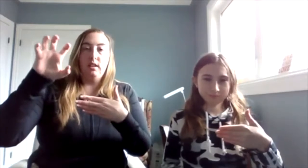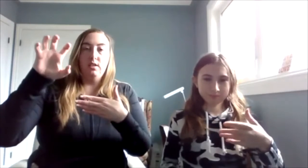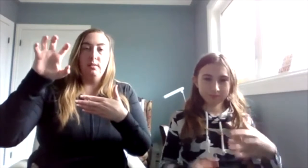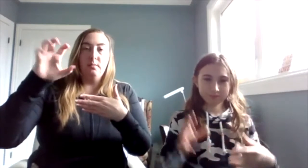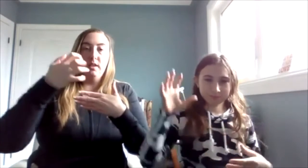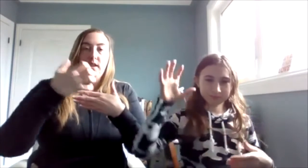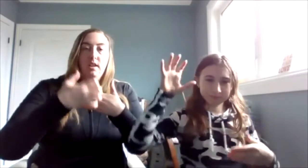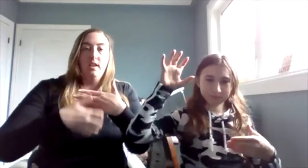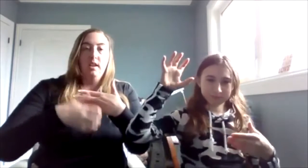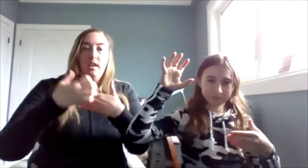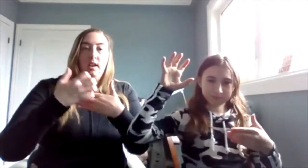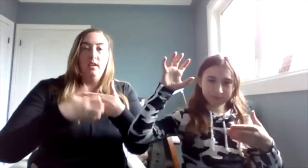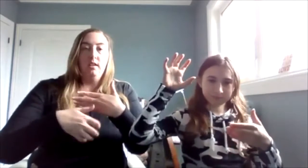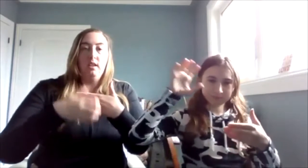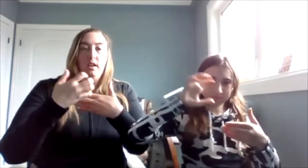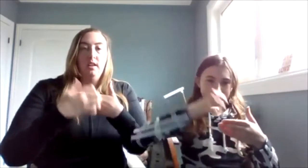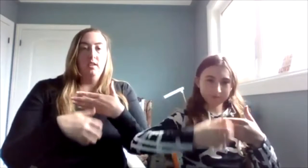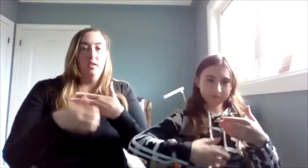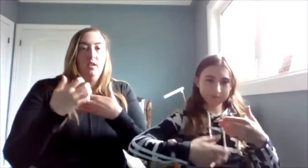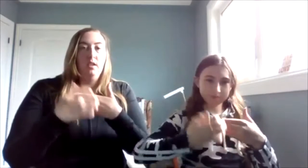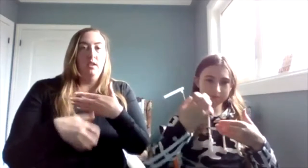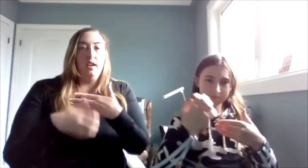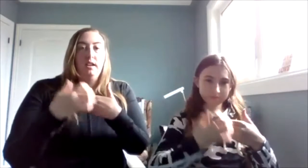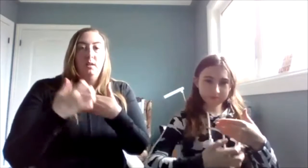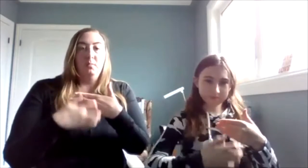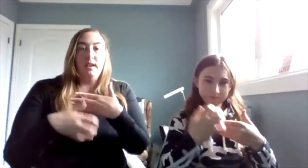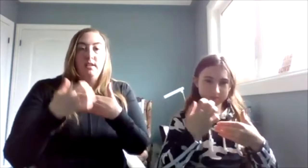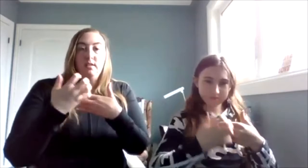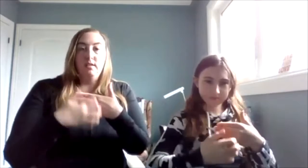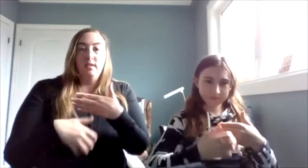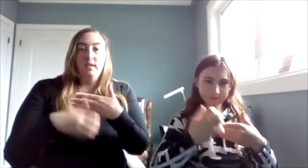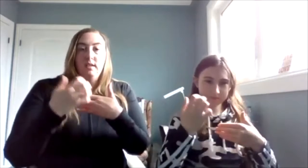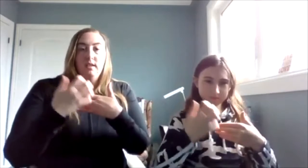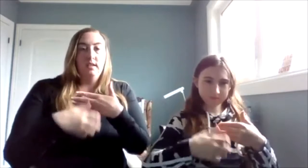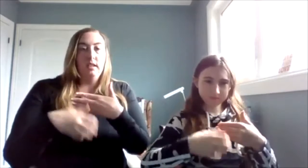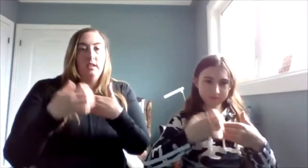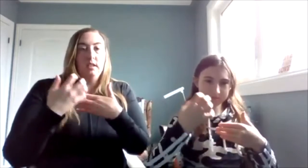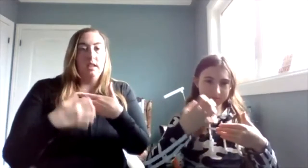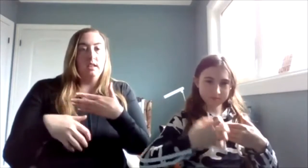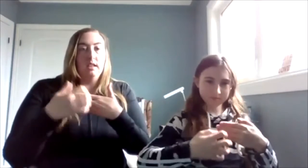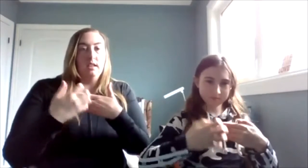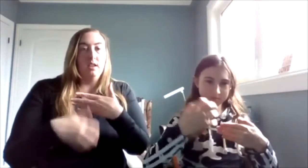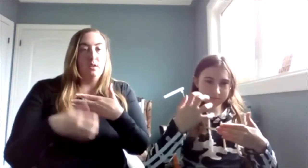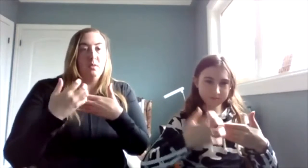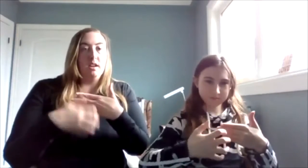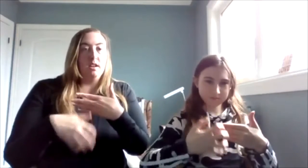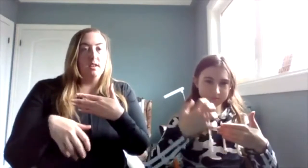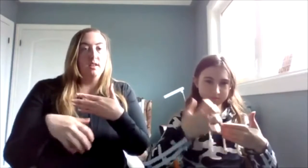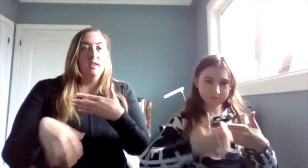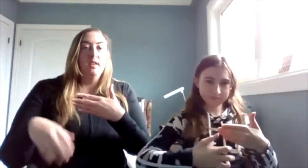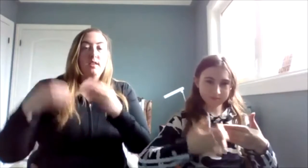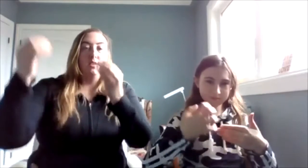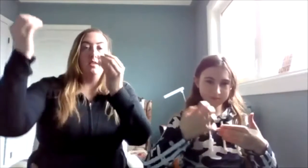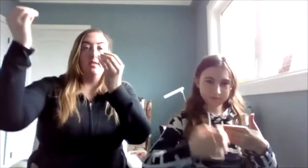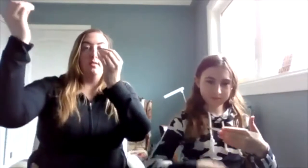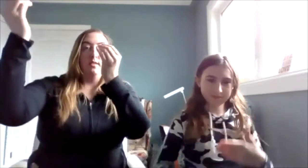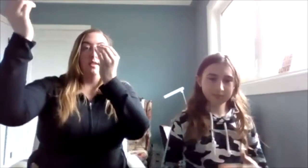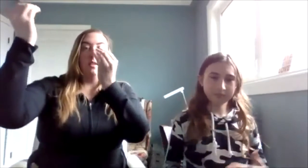shape. And it's kind of, so you're cutting the bread. It's like you're slicing your bread. So